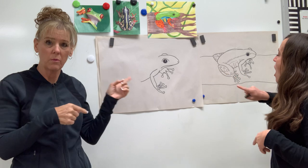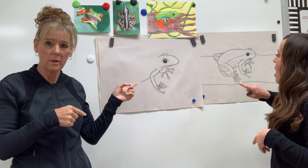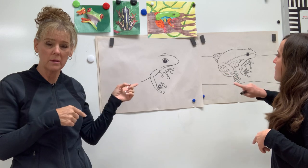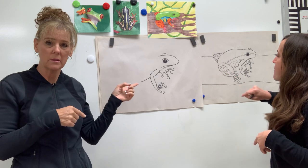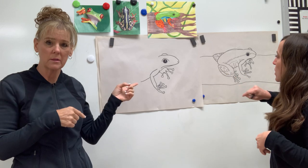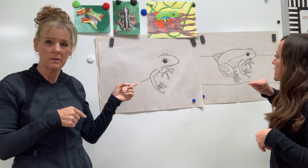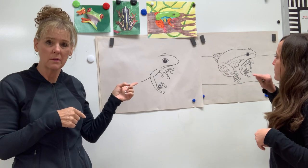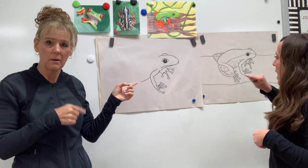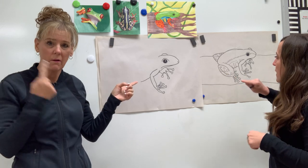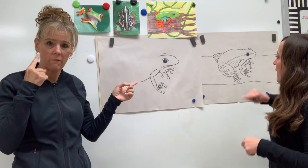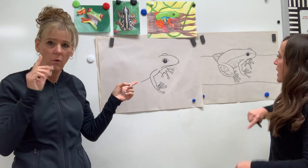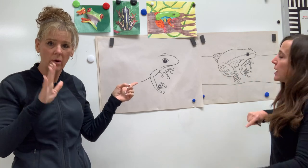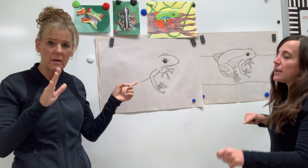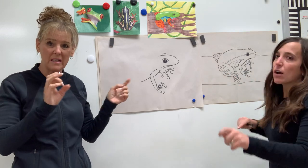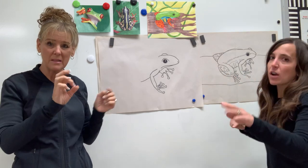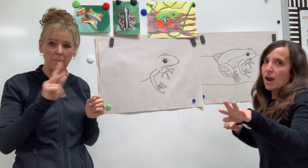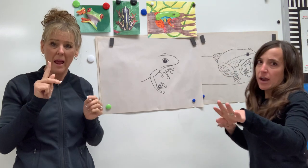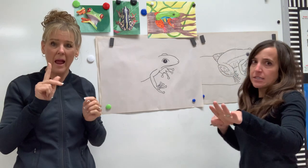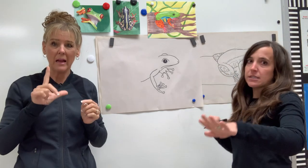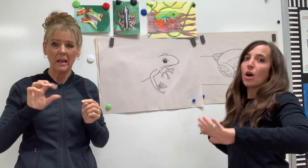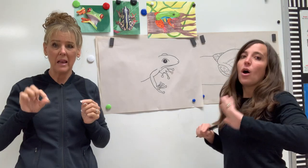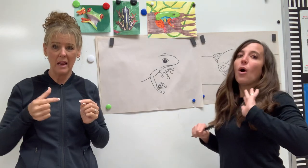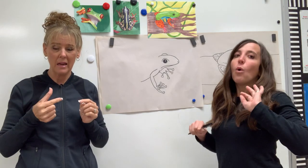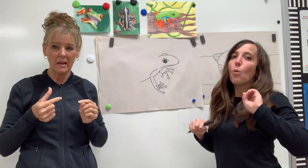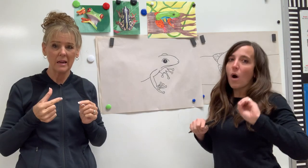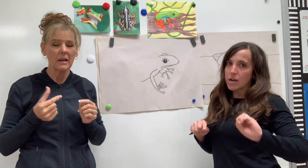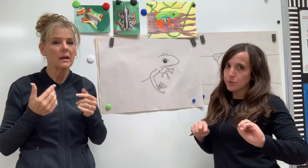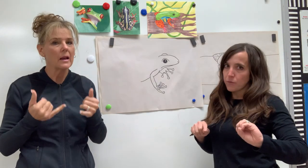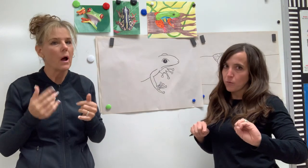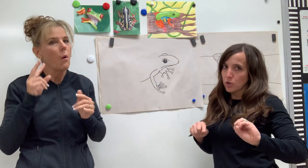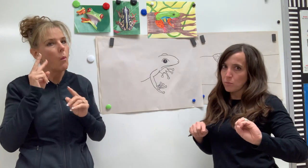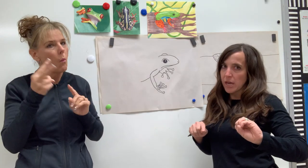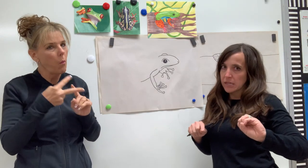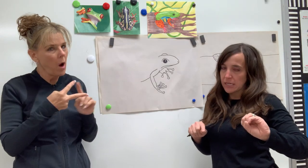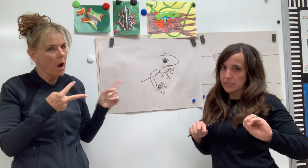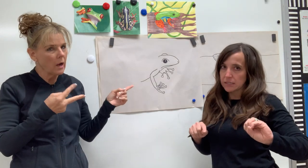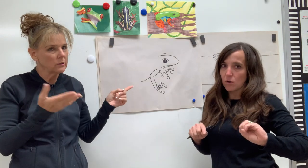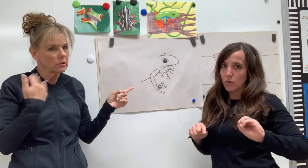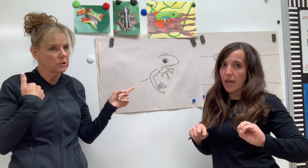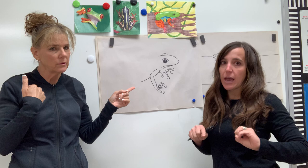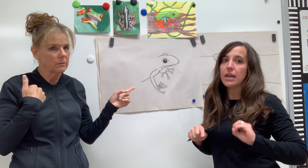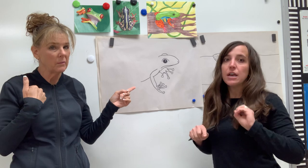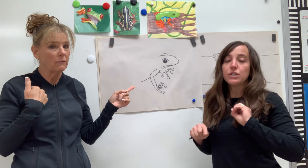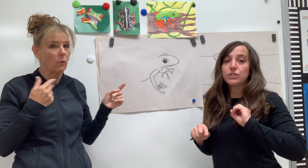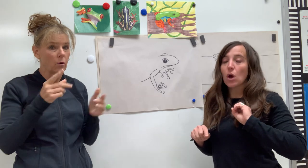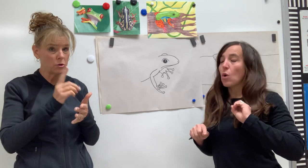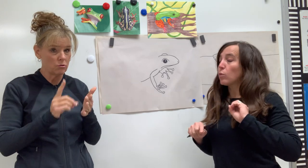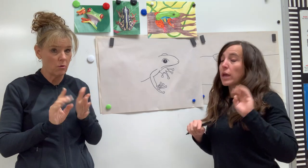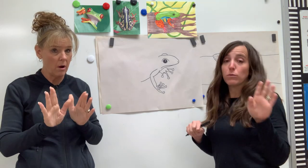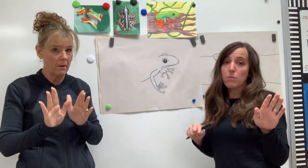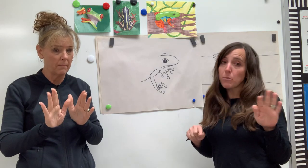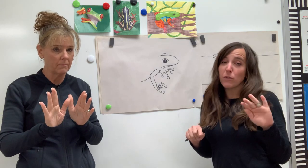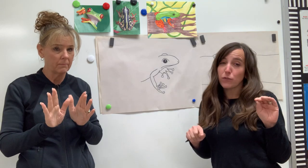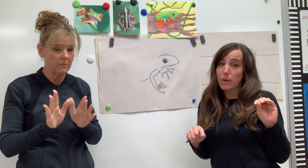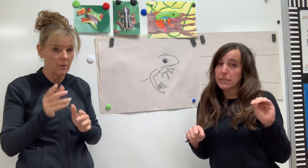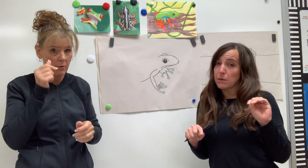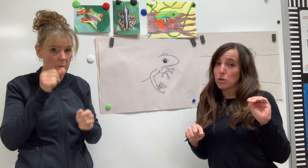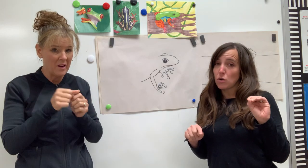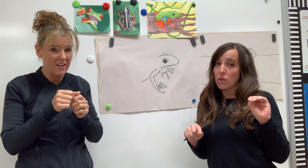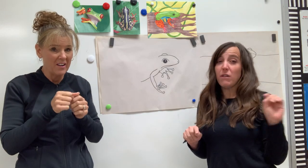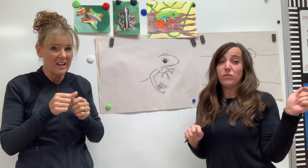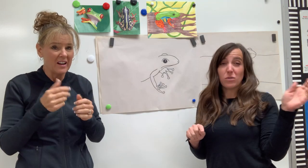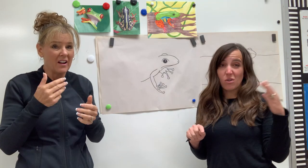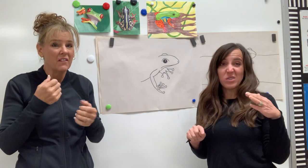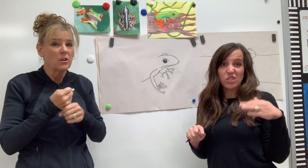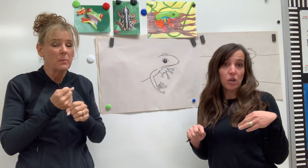line for his back leg. Now guys, watch before you make this, okay? So, and remember, if you make